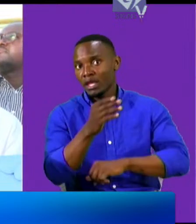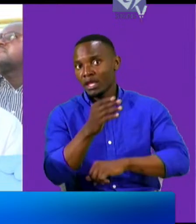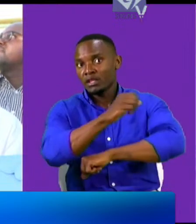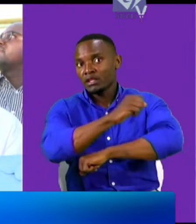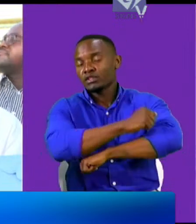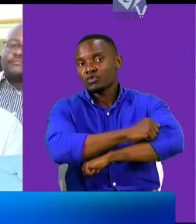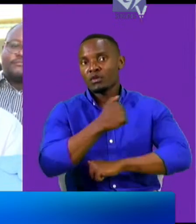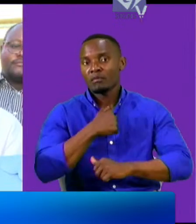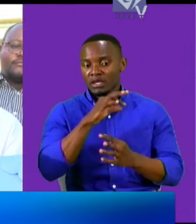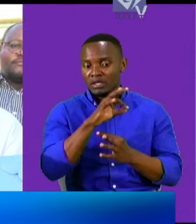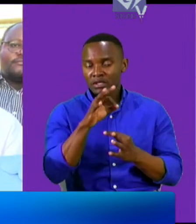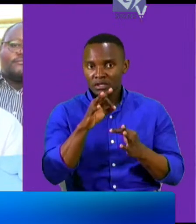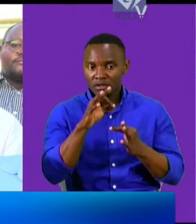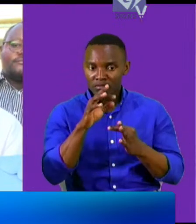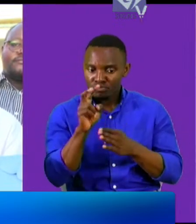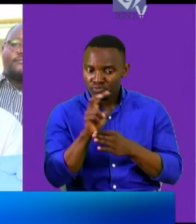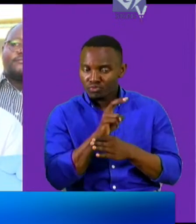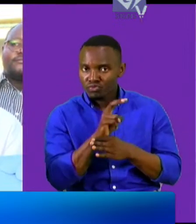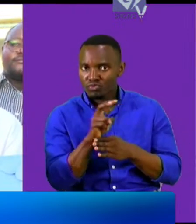was inspecting